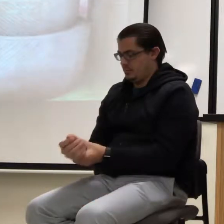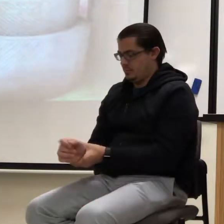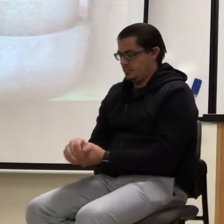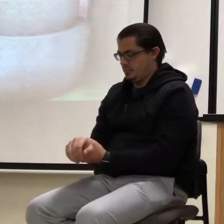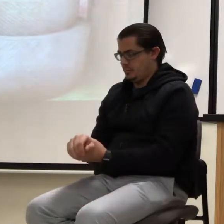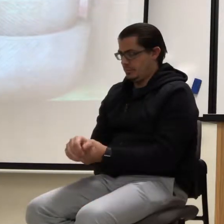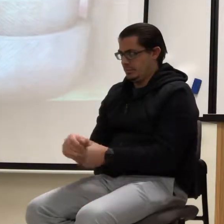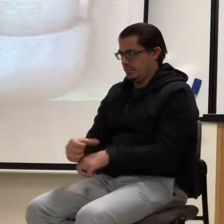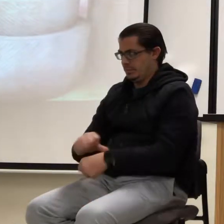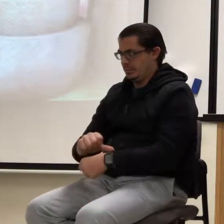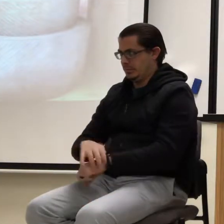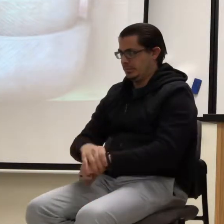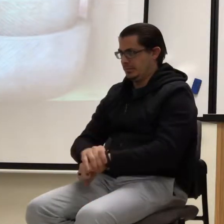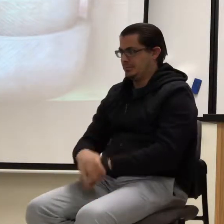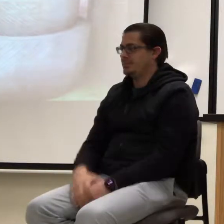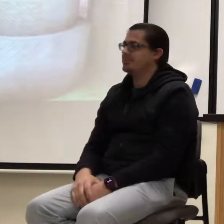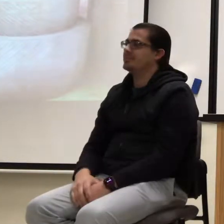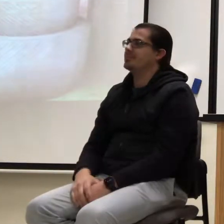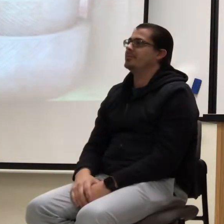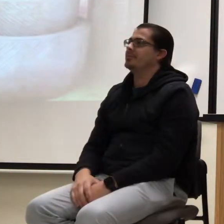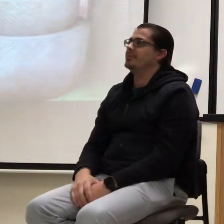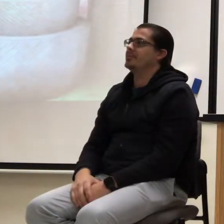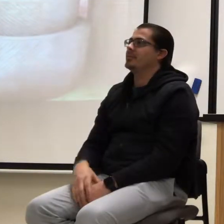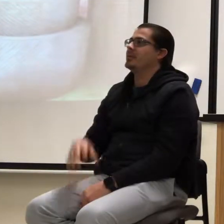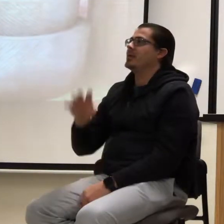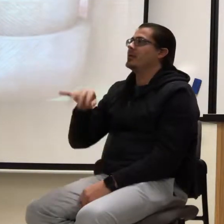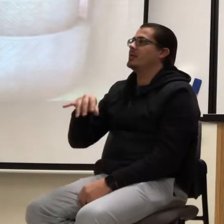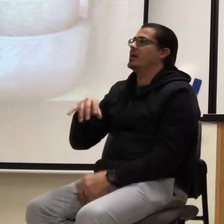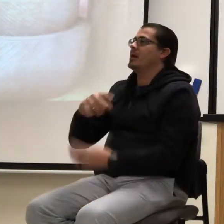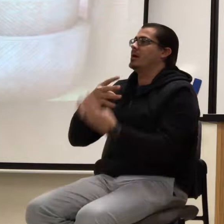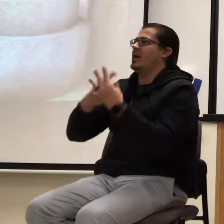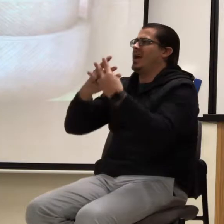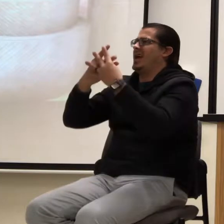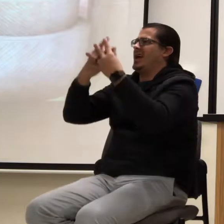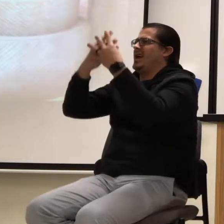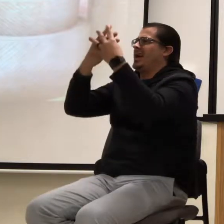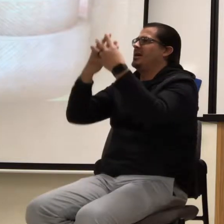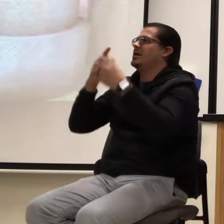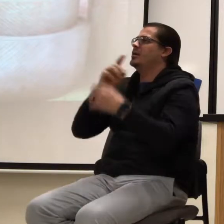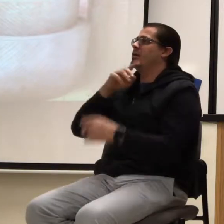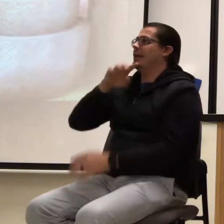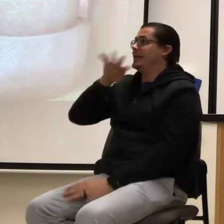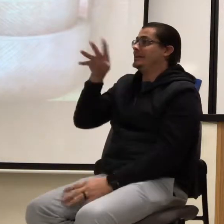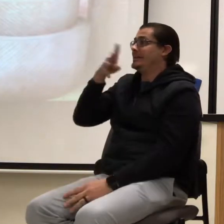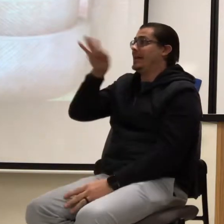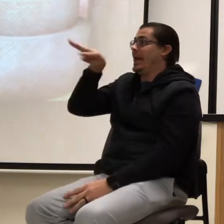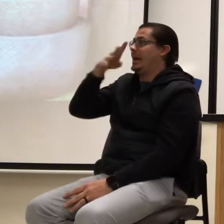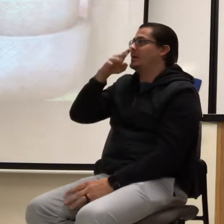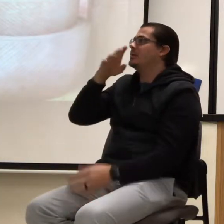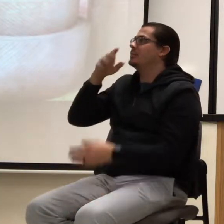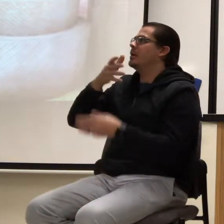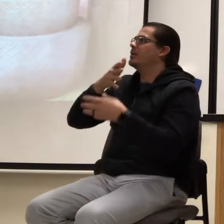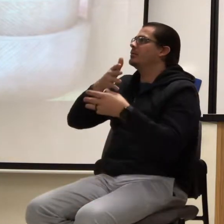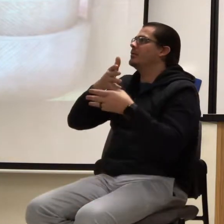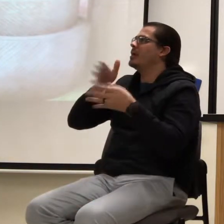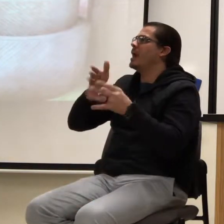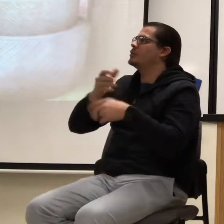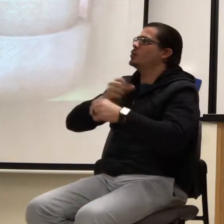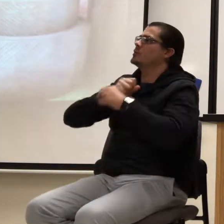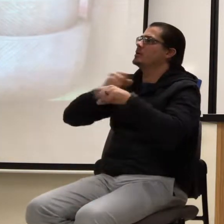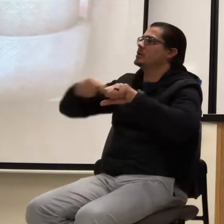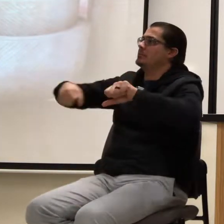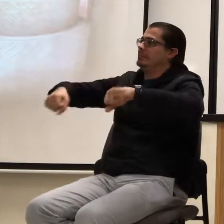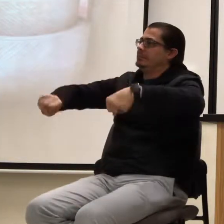So what I'm saying is the alternating arrangement of each layer, they kind of zigzag, it allows you to resist